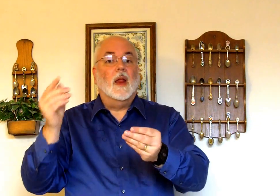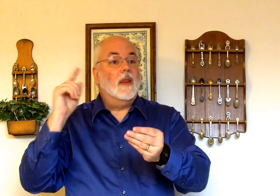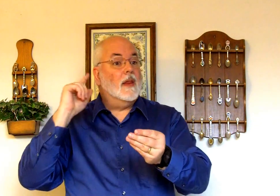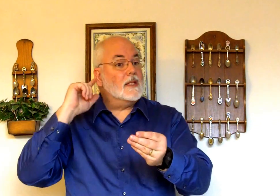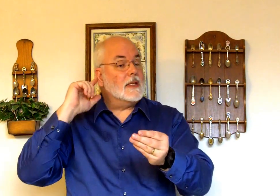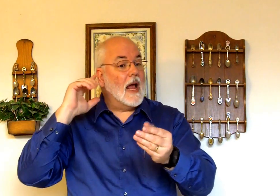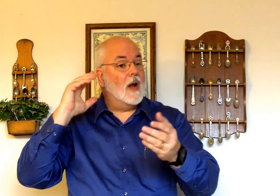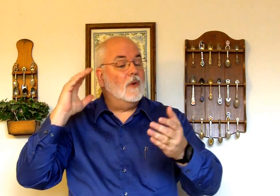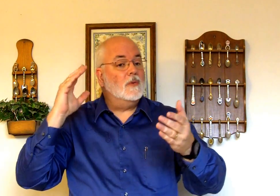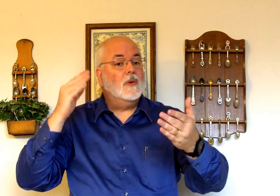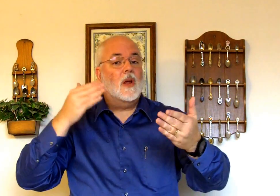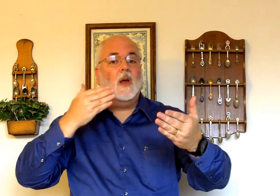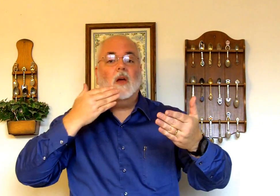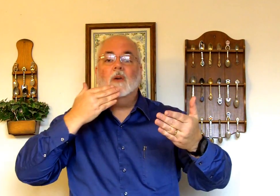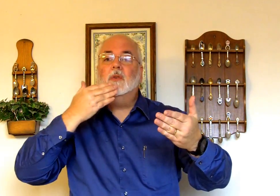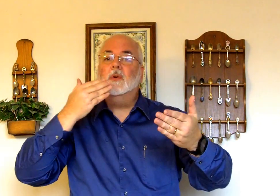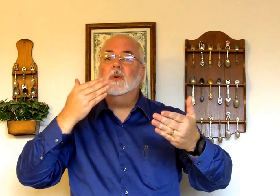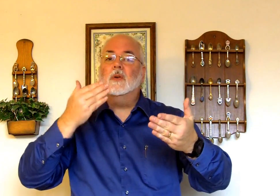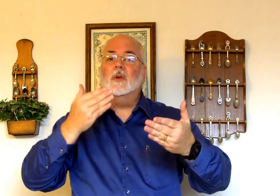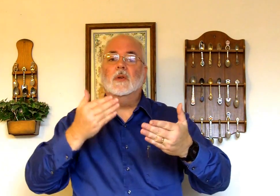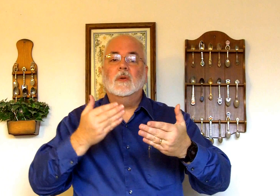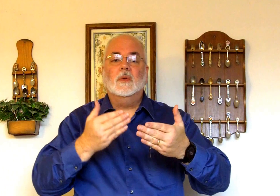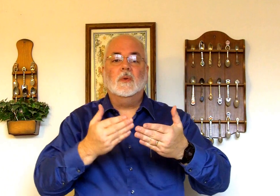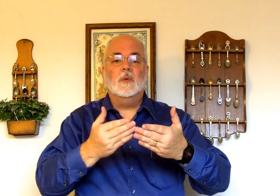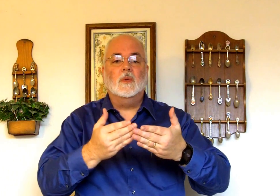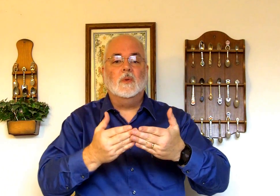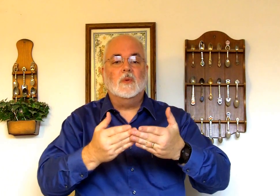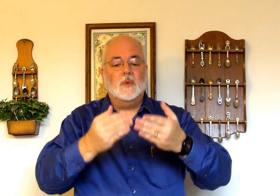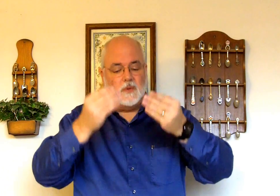the sound of good news